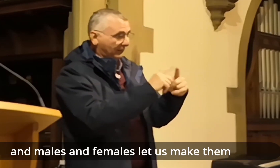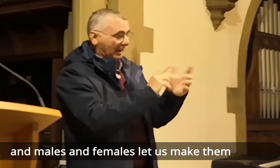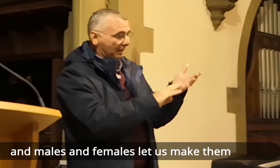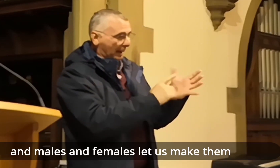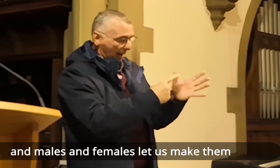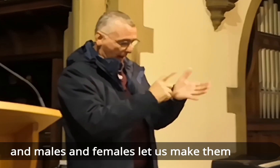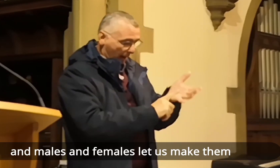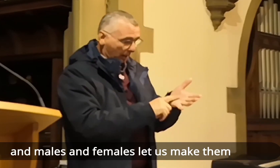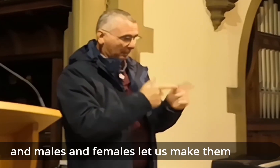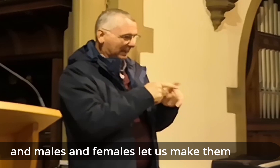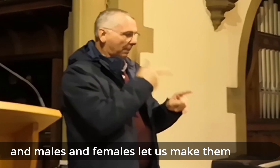And